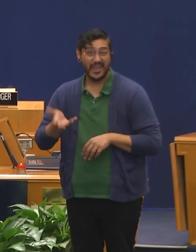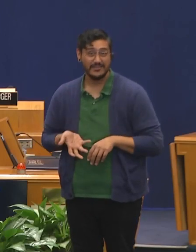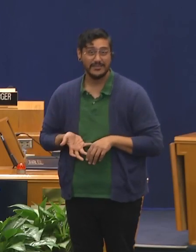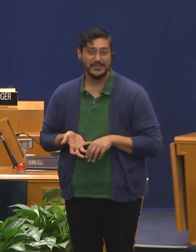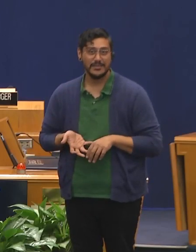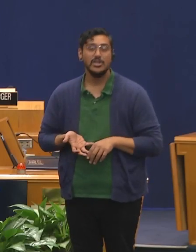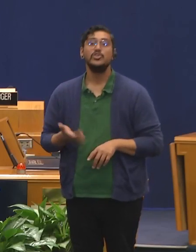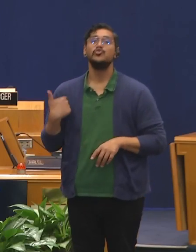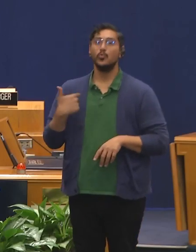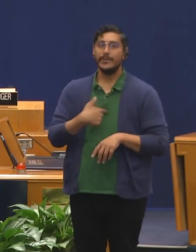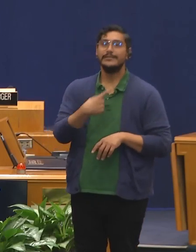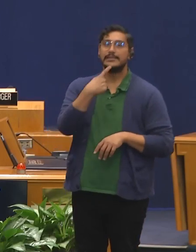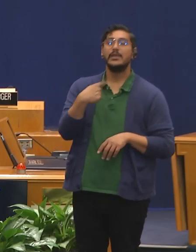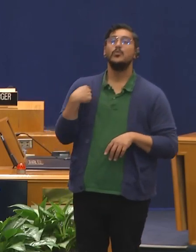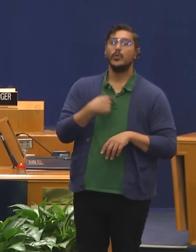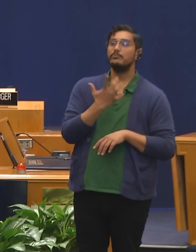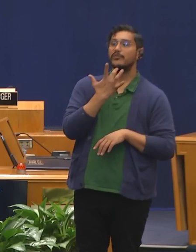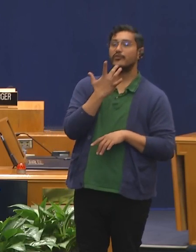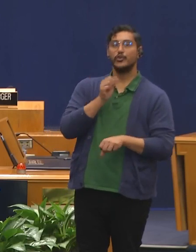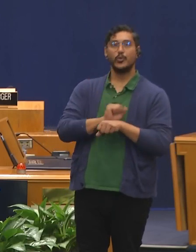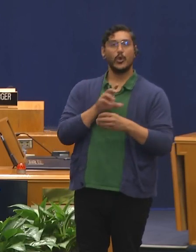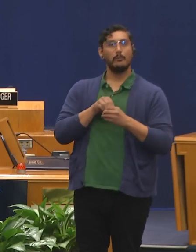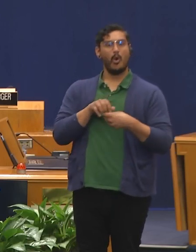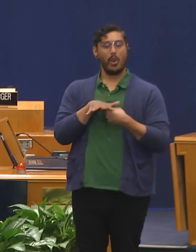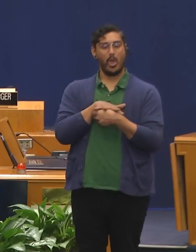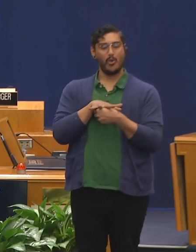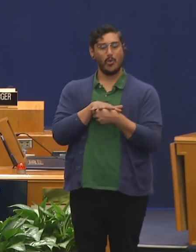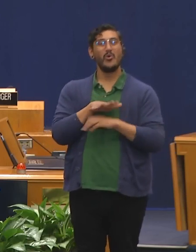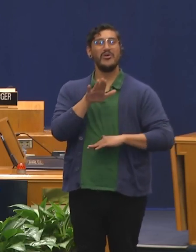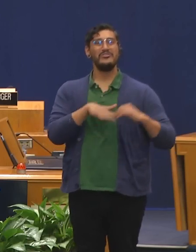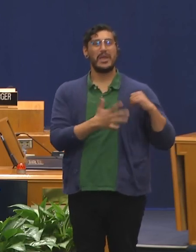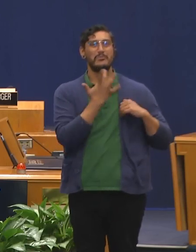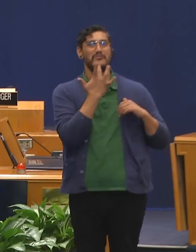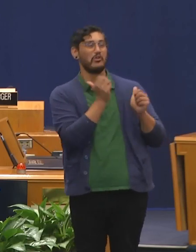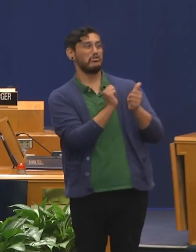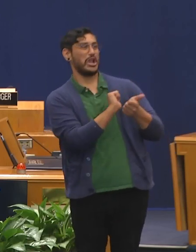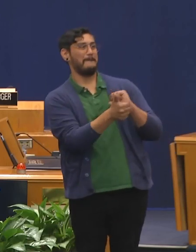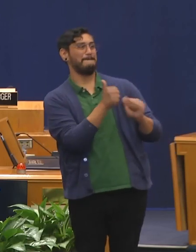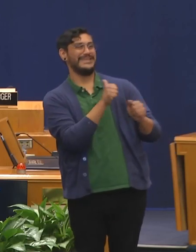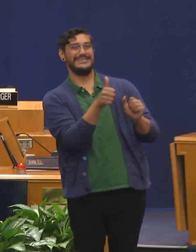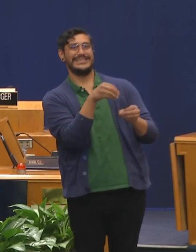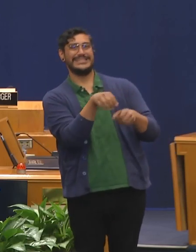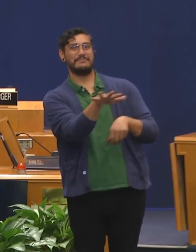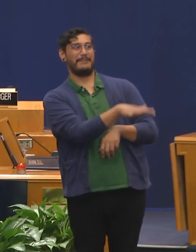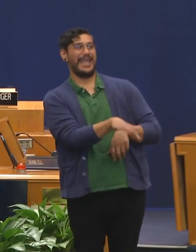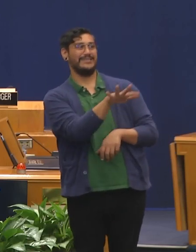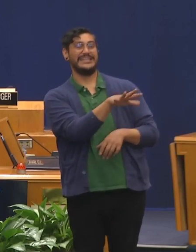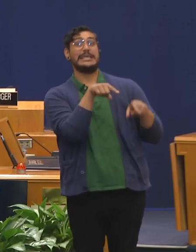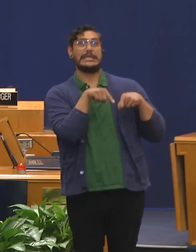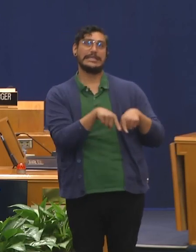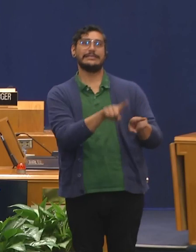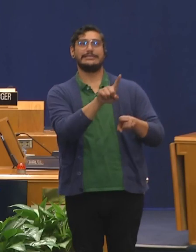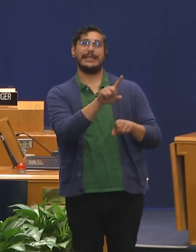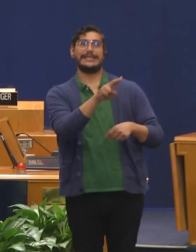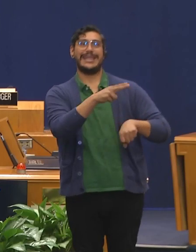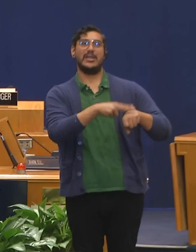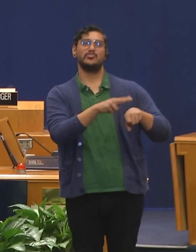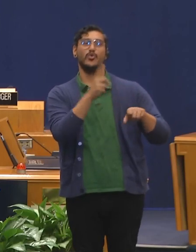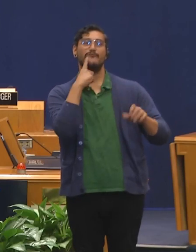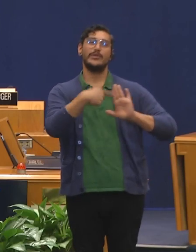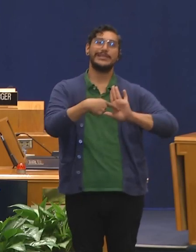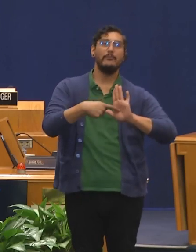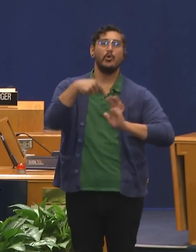we would prefer to work locally rather than to compete for space in the large national labs like Quest and LabCorp,